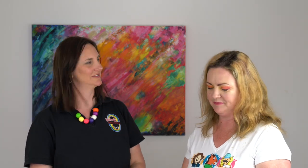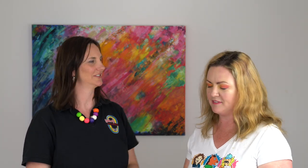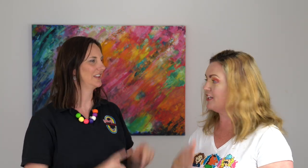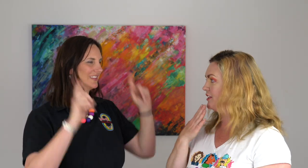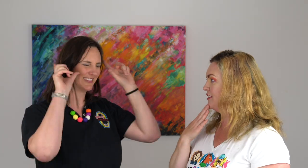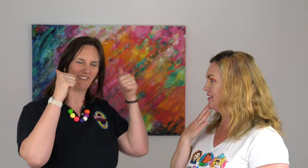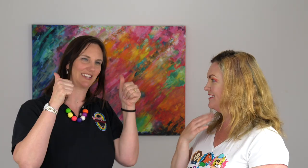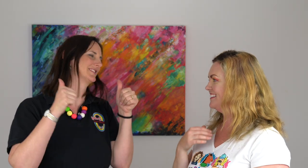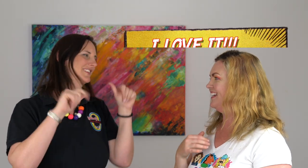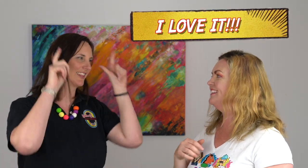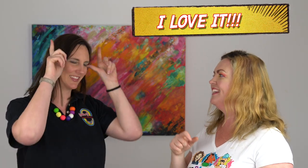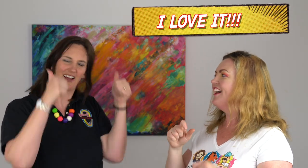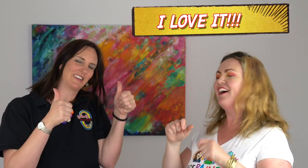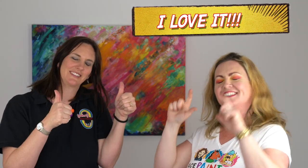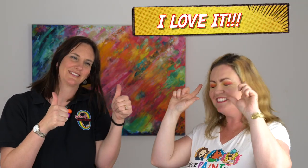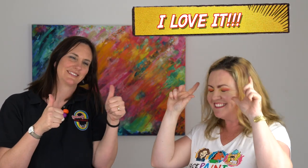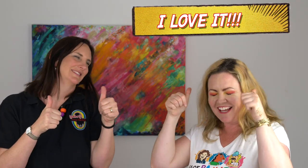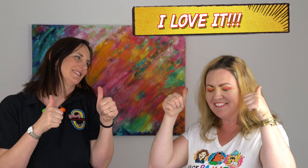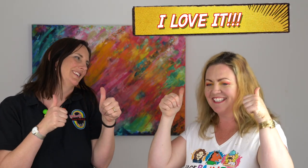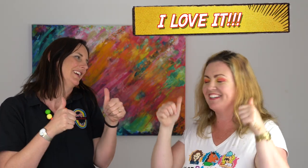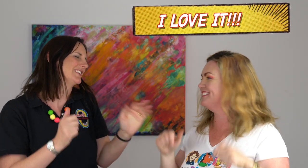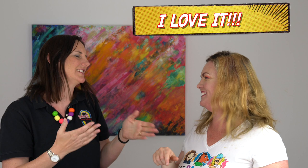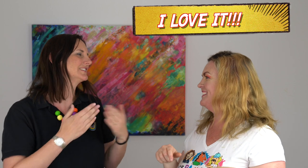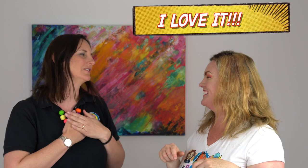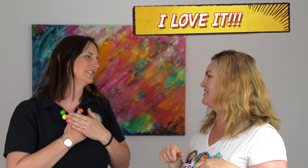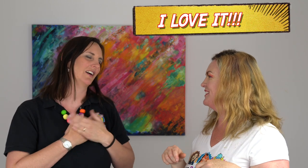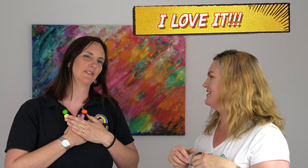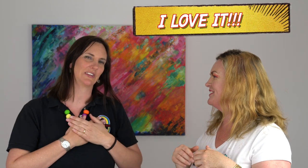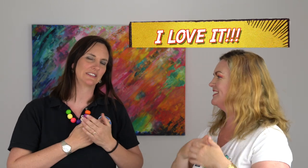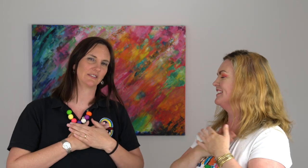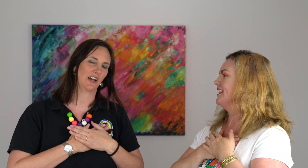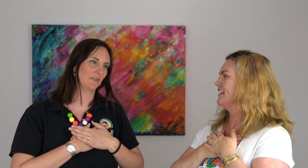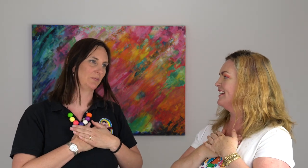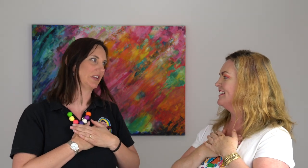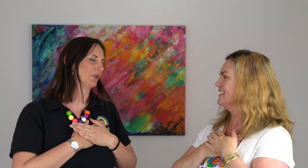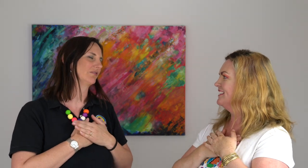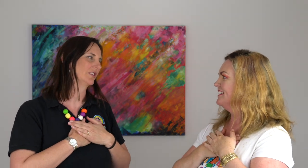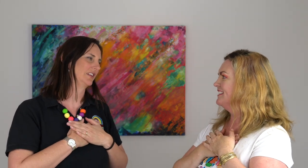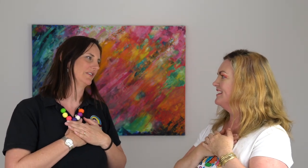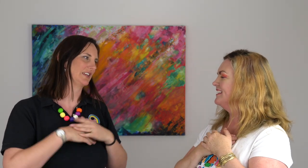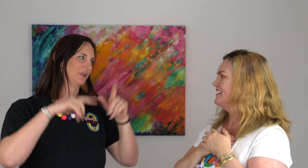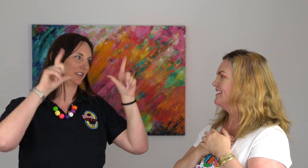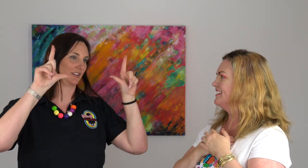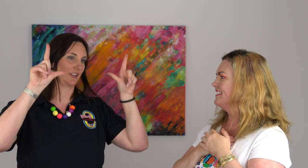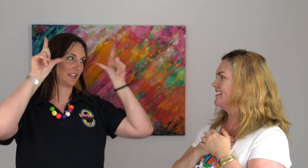Love heart. Okay. Cool. Yeah. I love it. It is cool. You love it. I love it. Because there's little love. There's little love. Okay. But then when you really love something, you go like this,